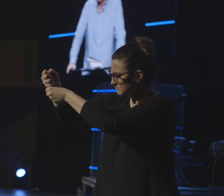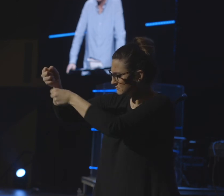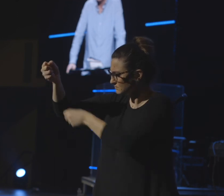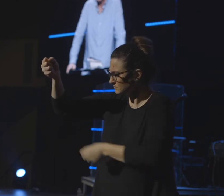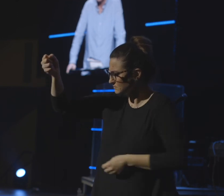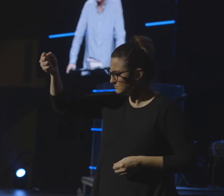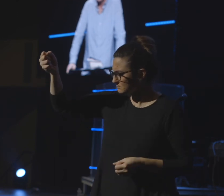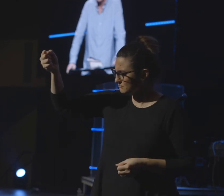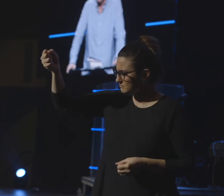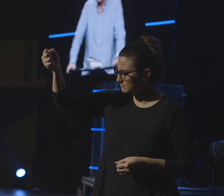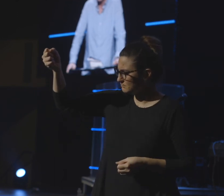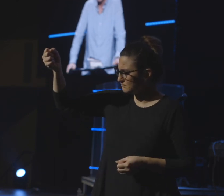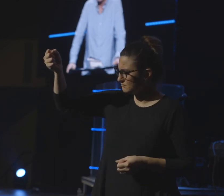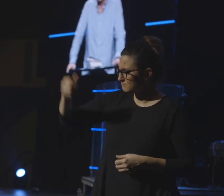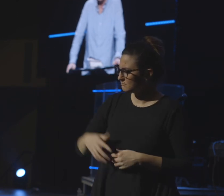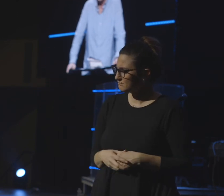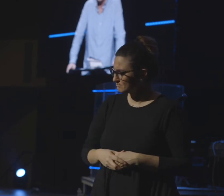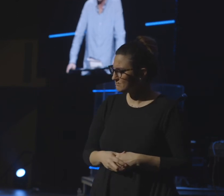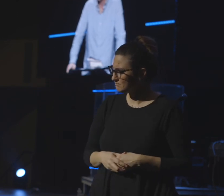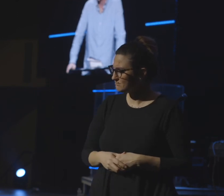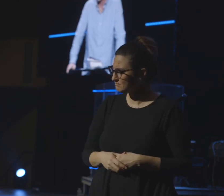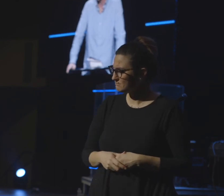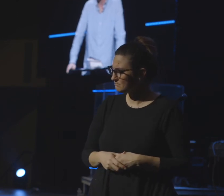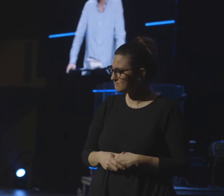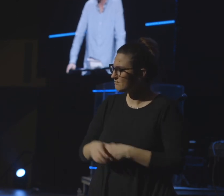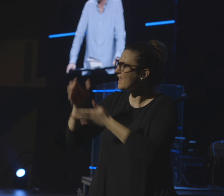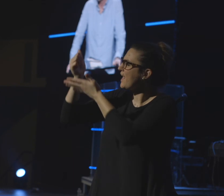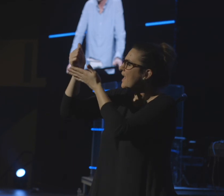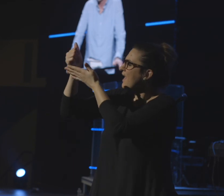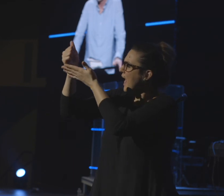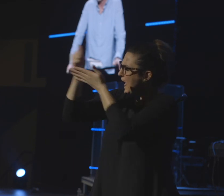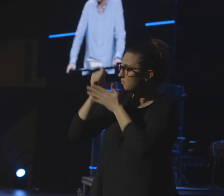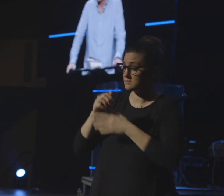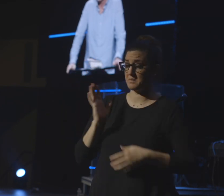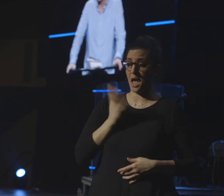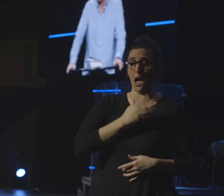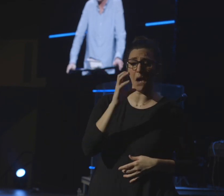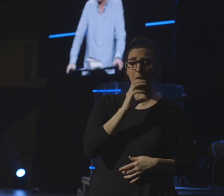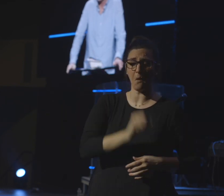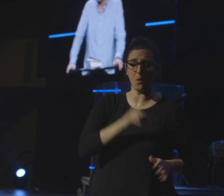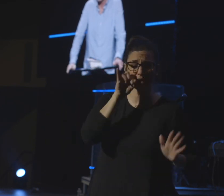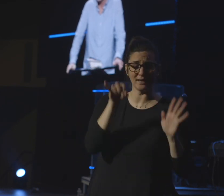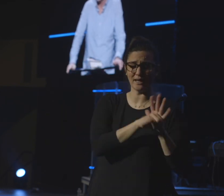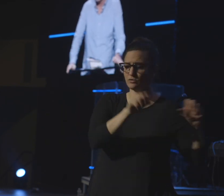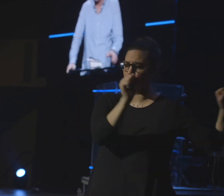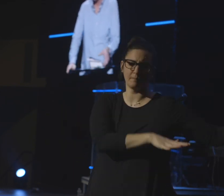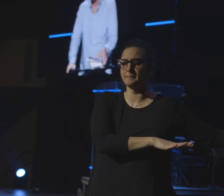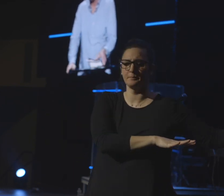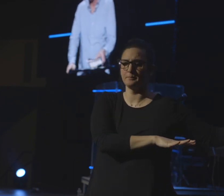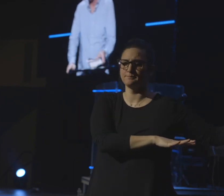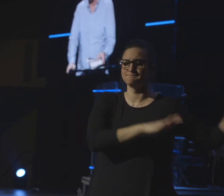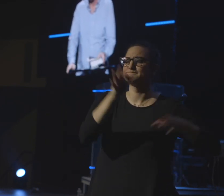to begin to live more out of the new identity that you have given us in Jesus Christ. And we pray this